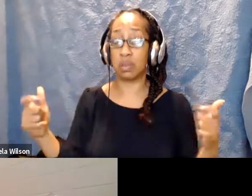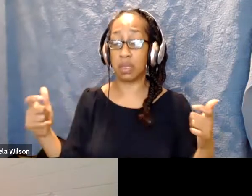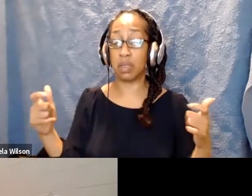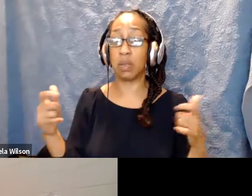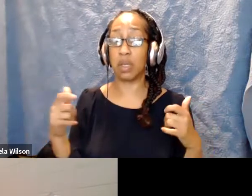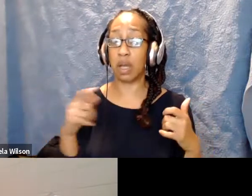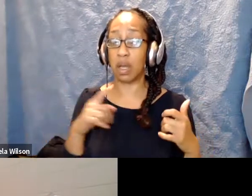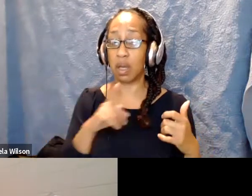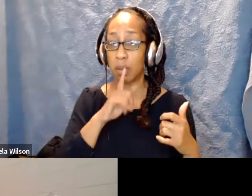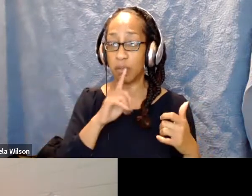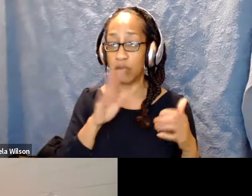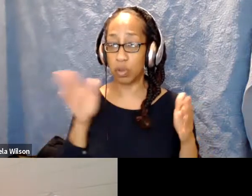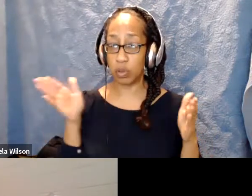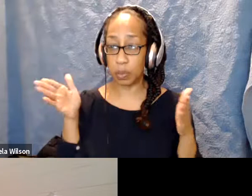because